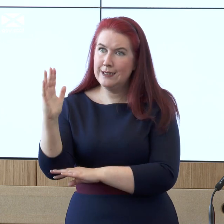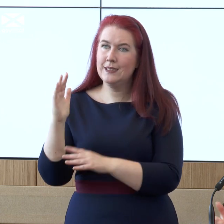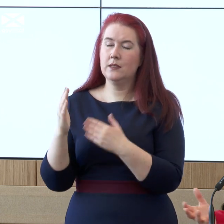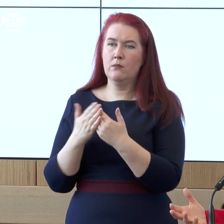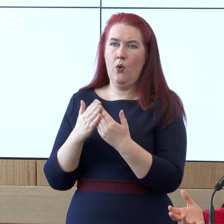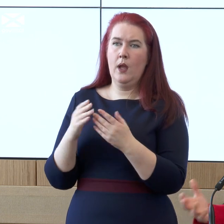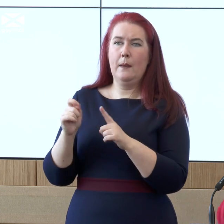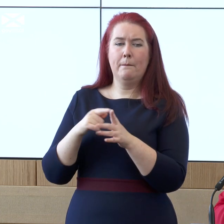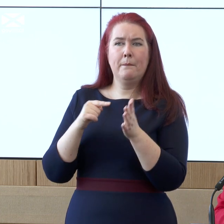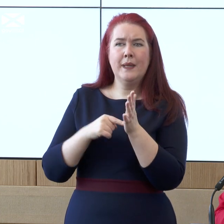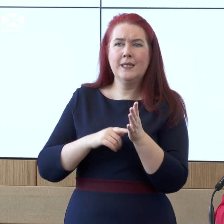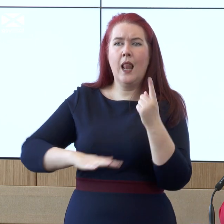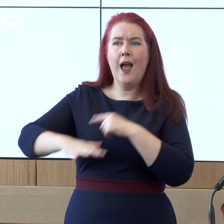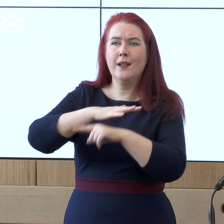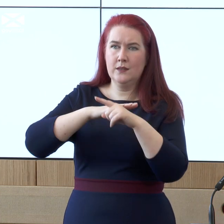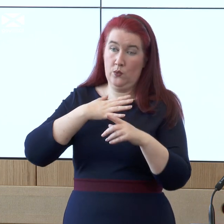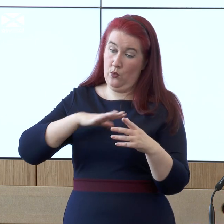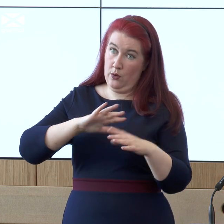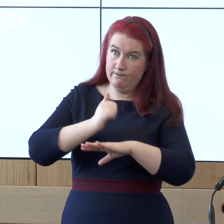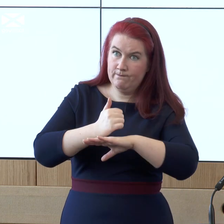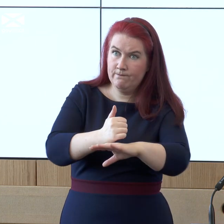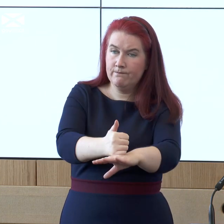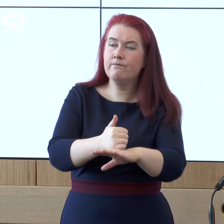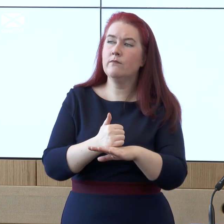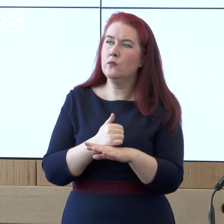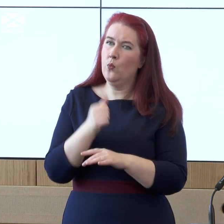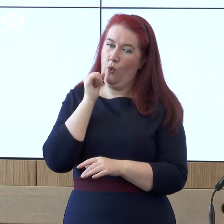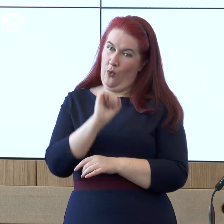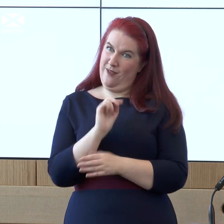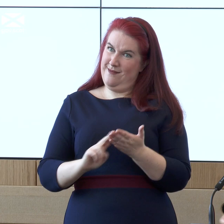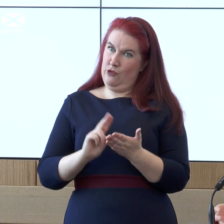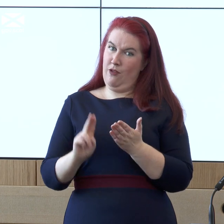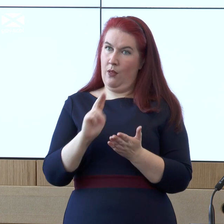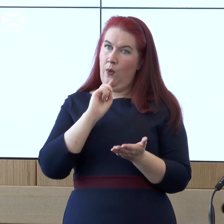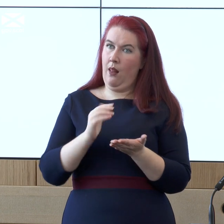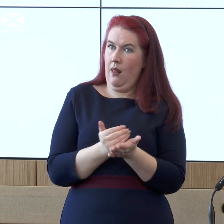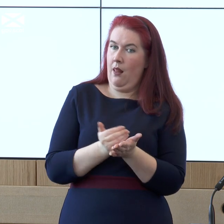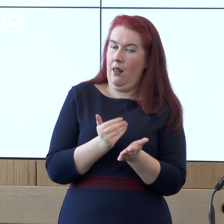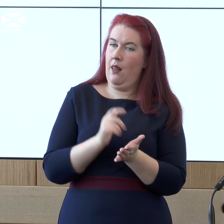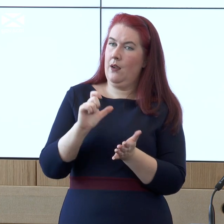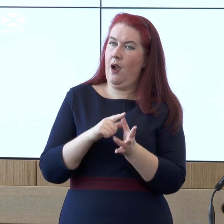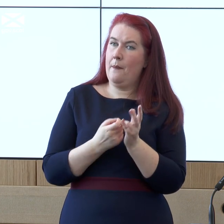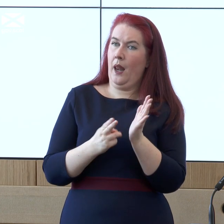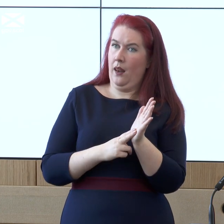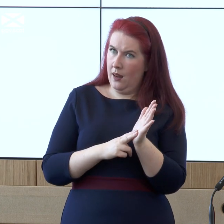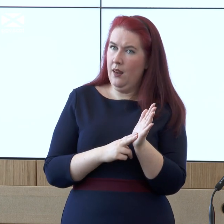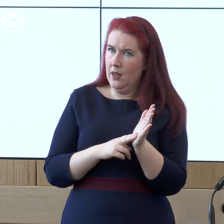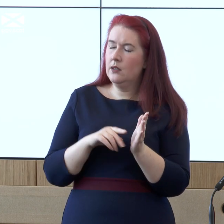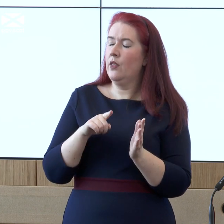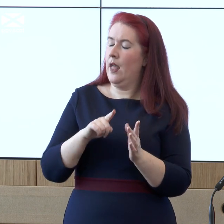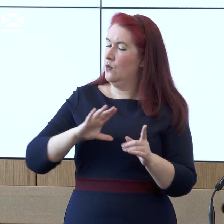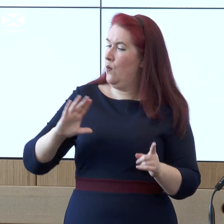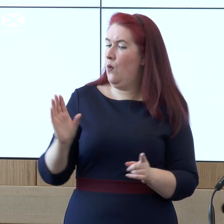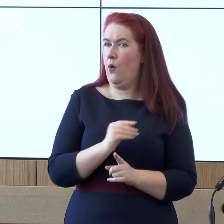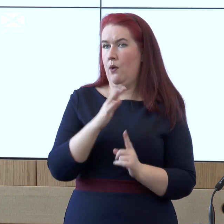peatlands, the things that we know help naturally store carbon. All of that is essential if we are to meet those targets